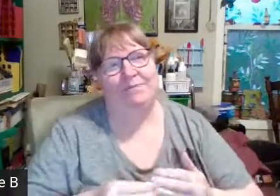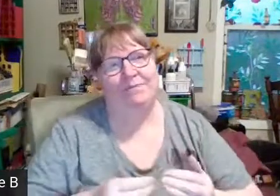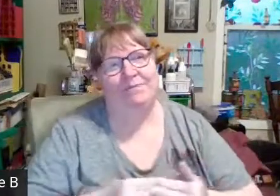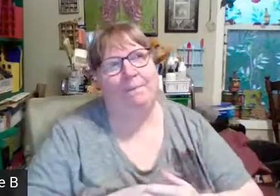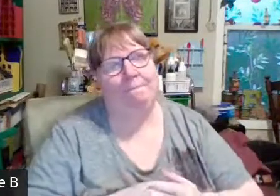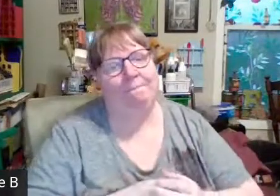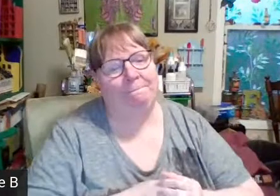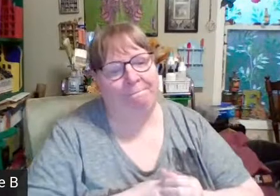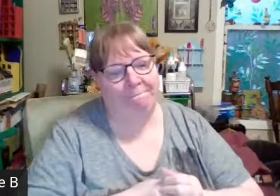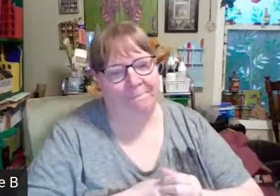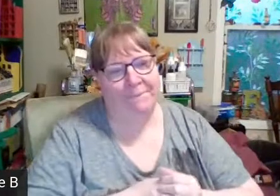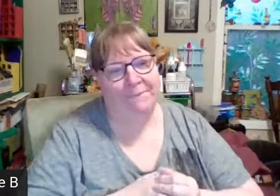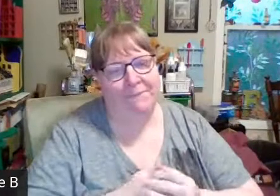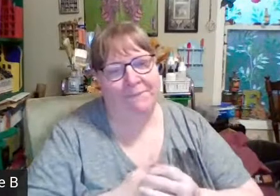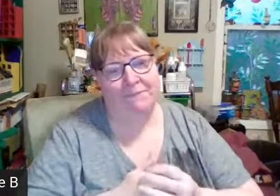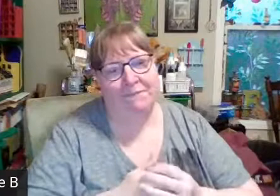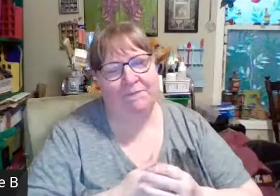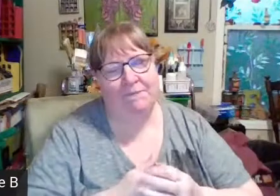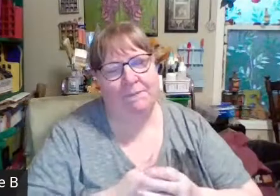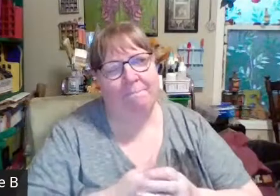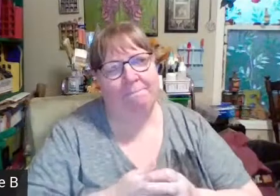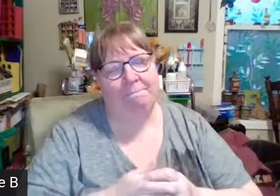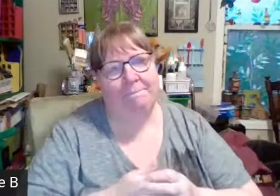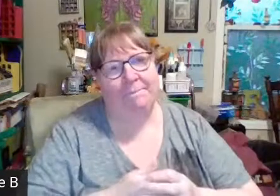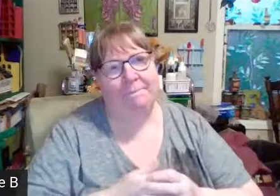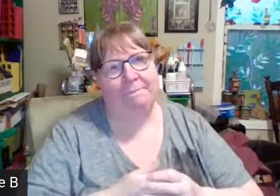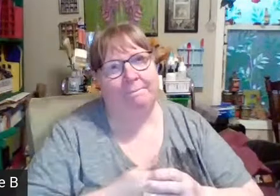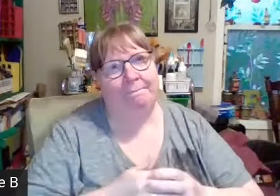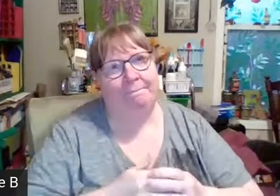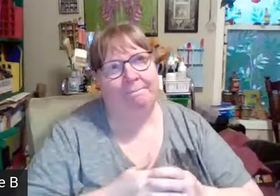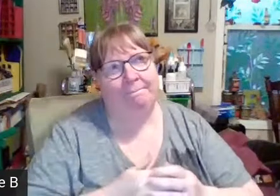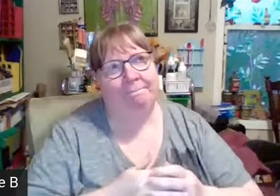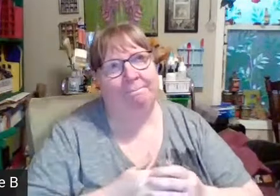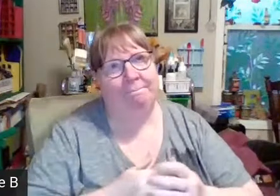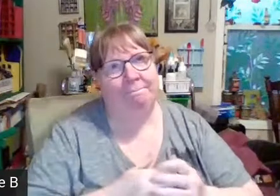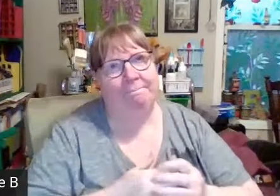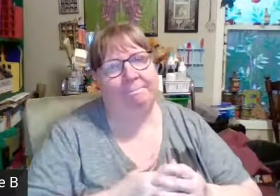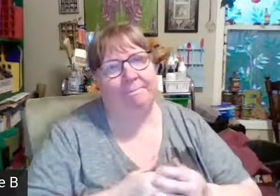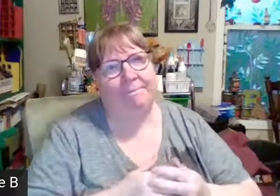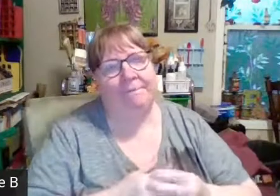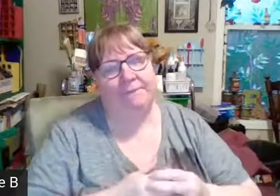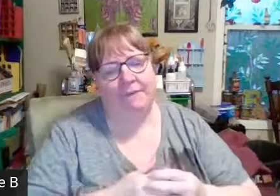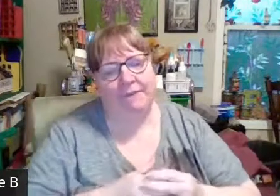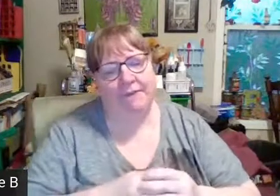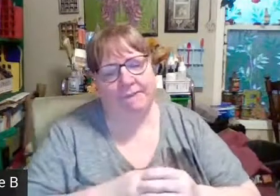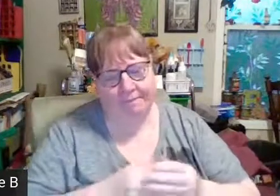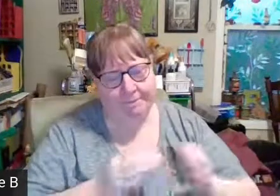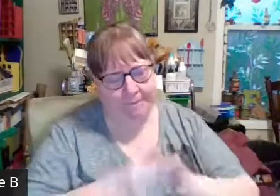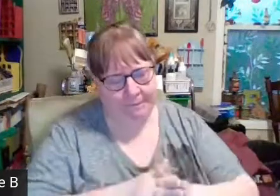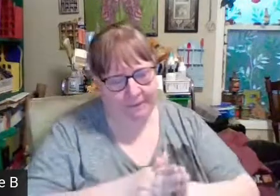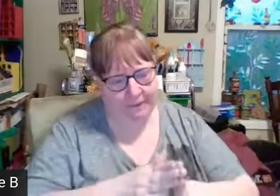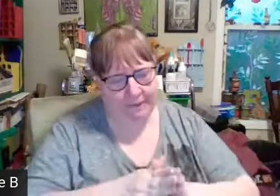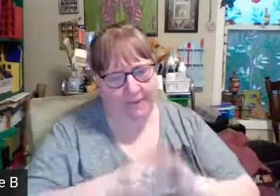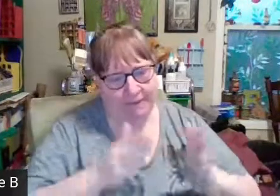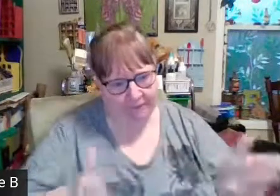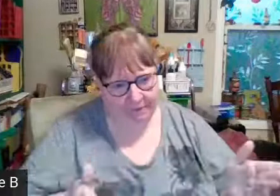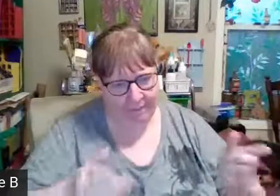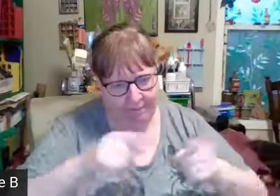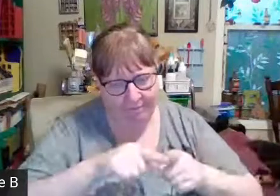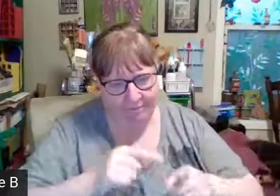anymore. So that's why we separated your smile list in that section to be a little bit different. Hopefully